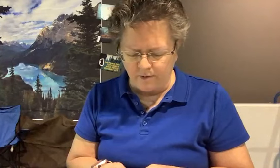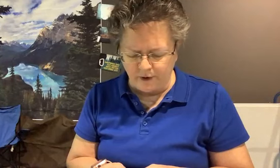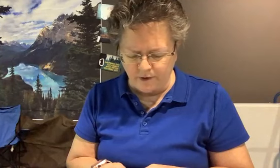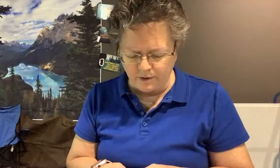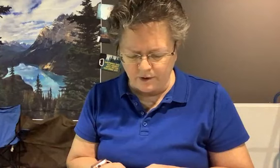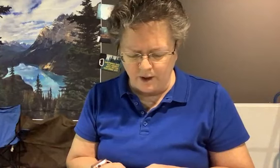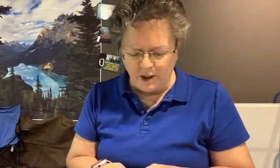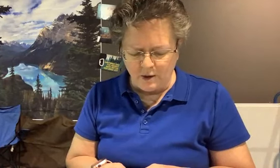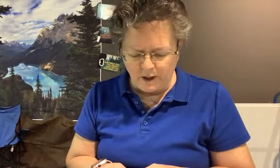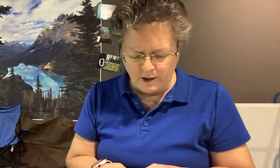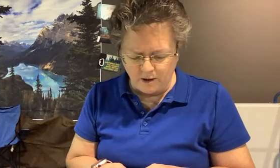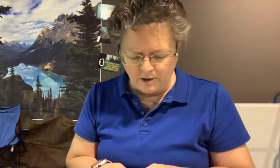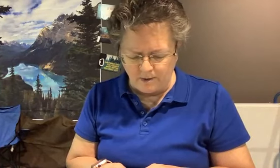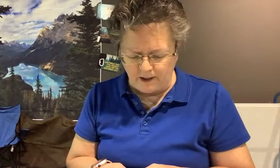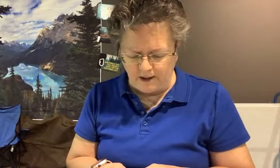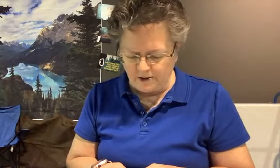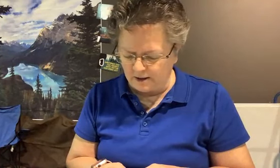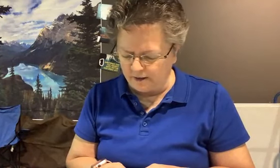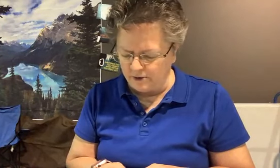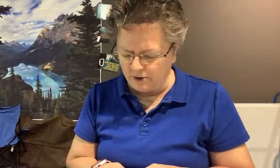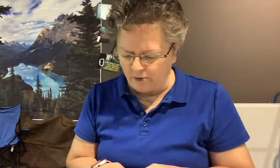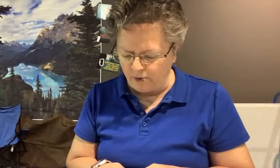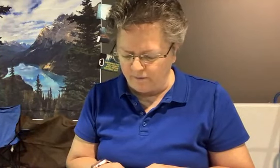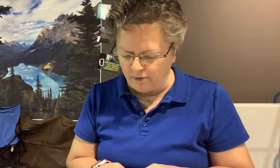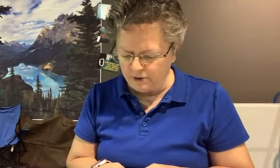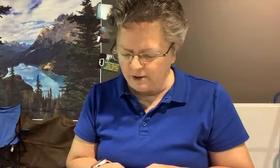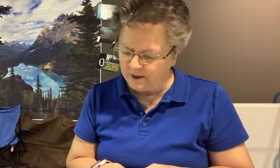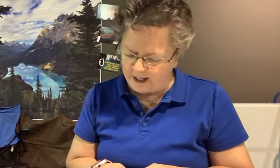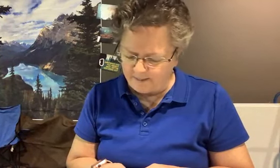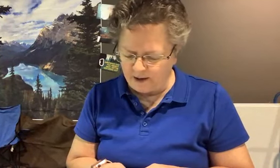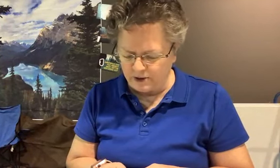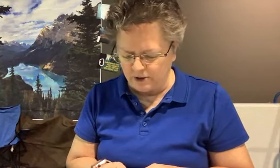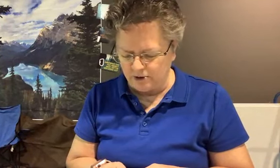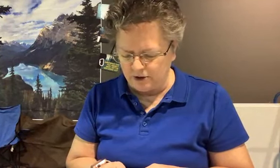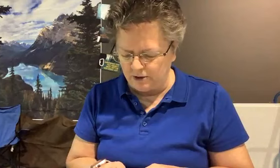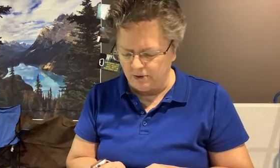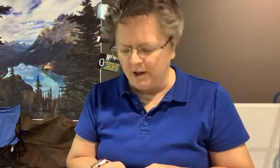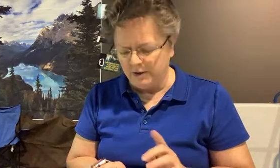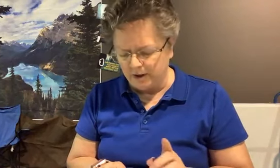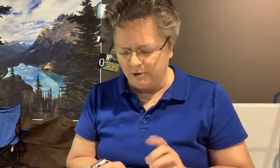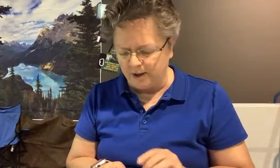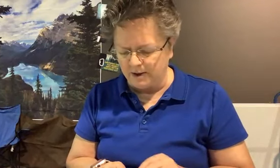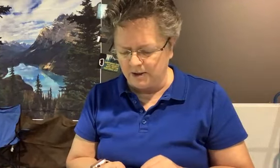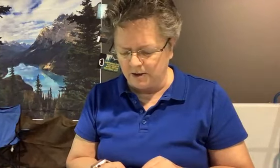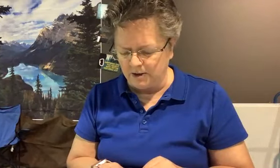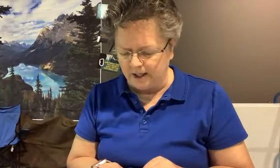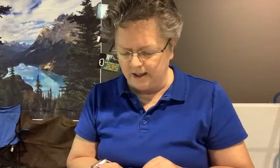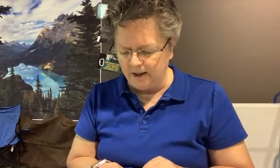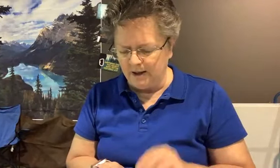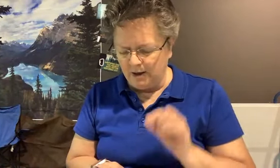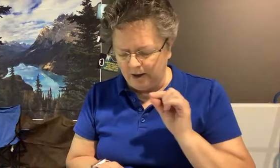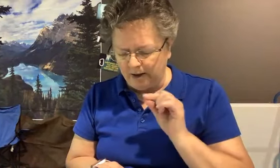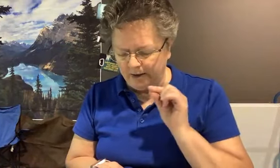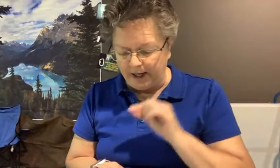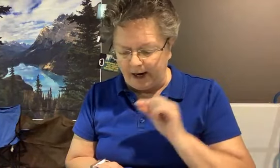of hosts, return to me, declares the Lord of hosts, that I may return to you. Some translations say that I